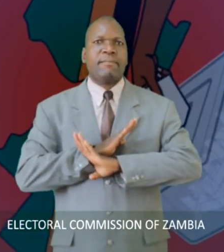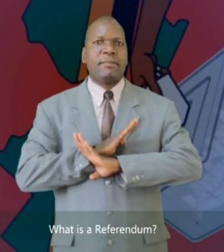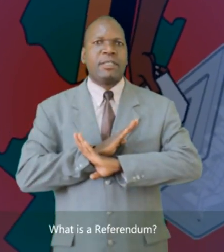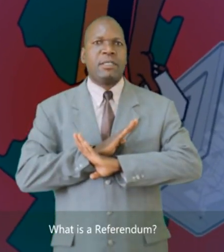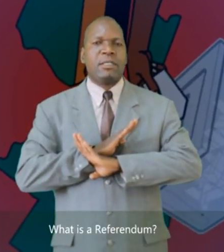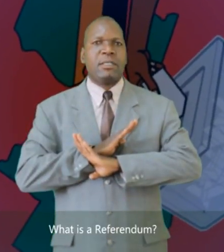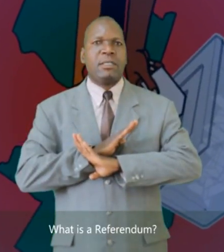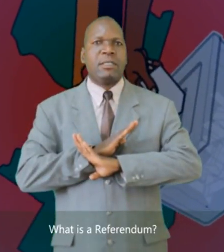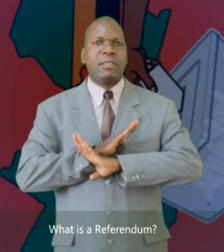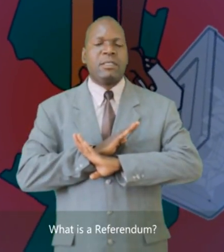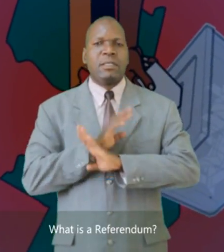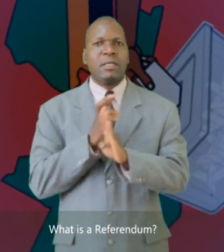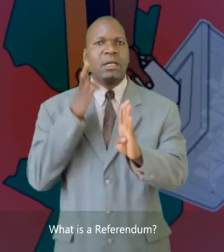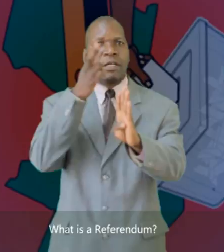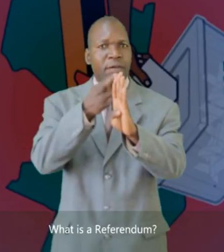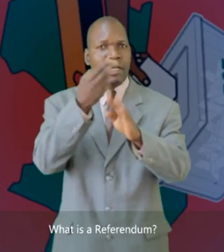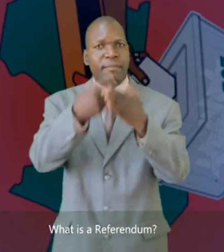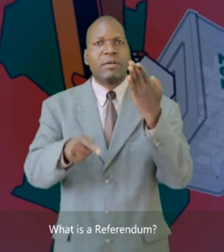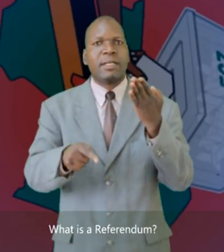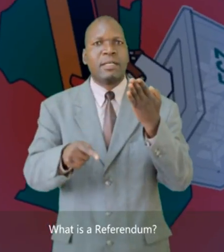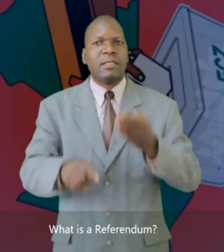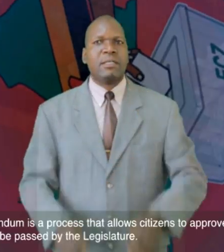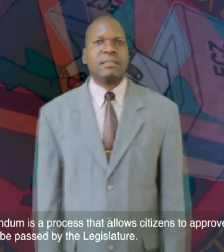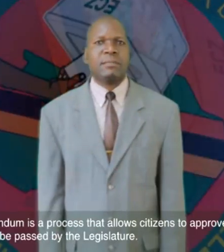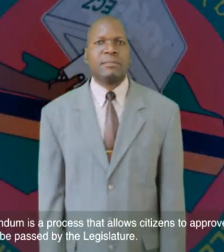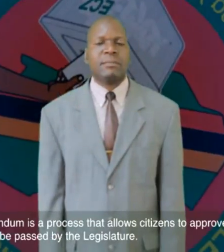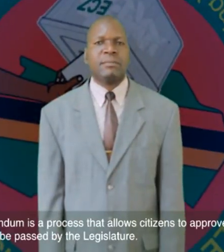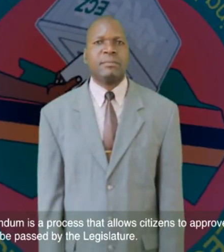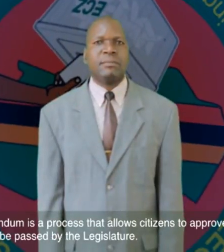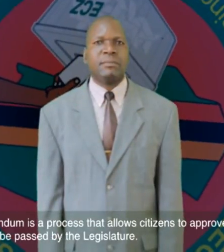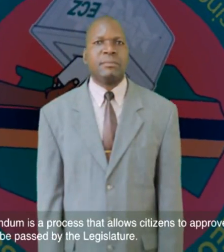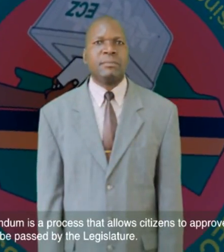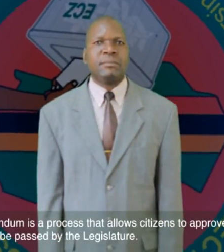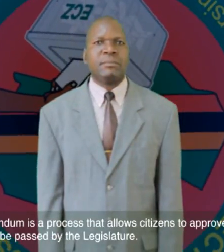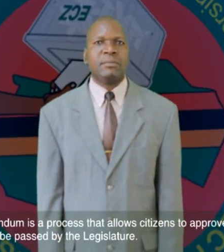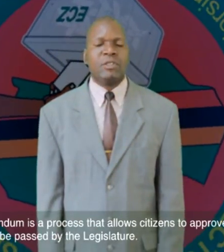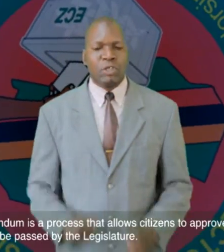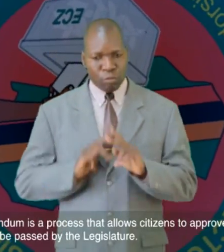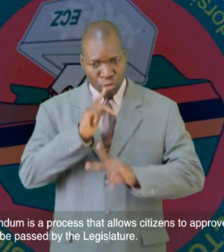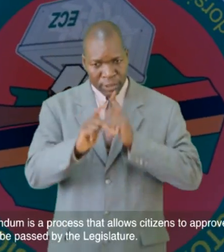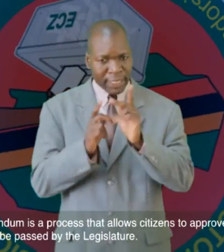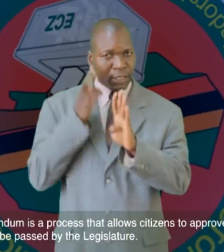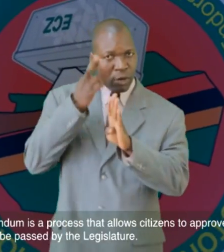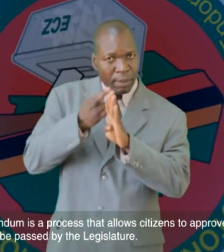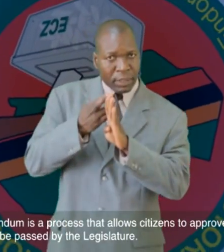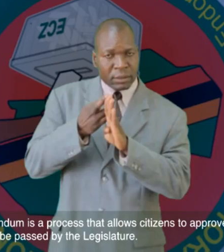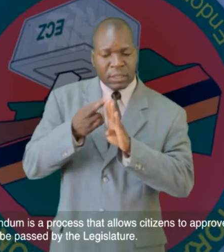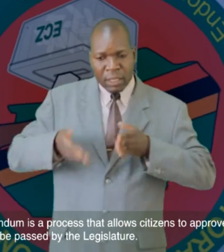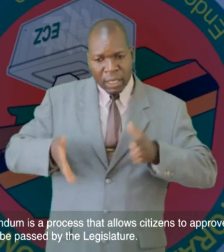What is a referendum? A referendum is a process that allows citizens to approve or reject